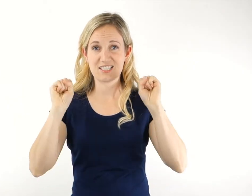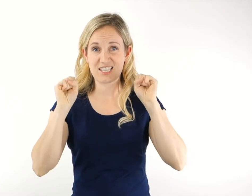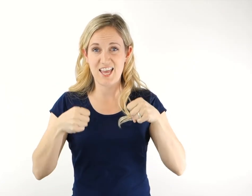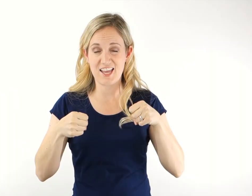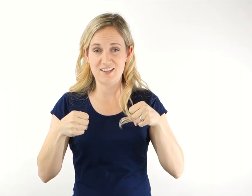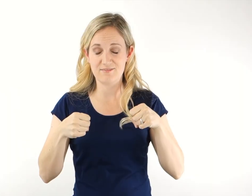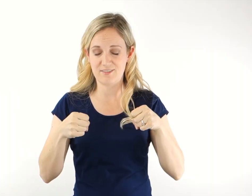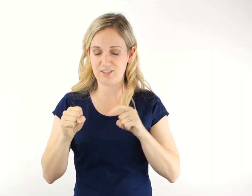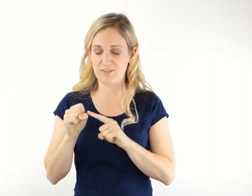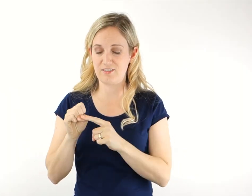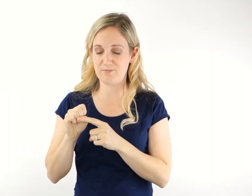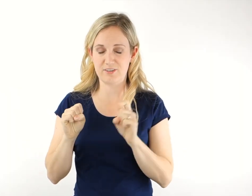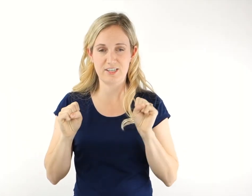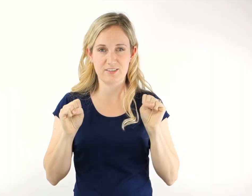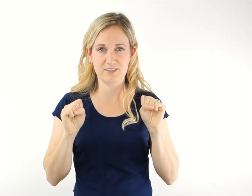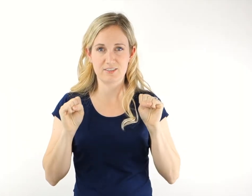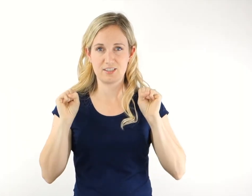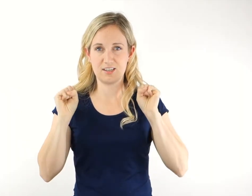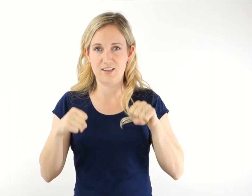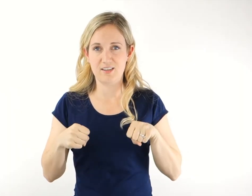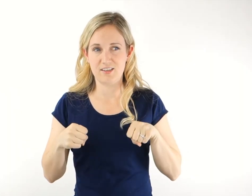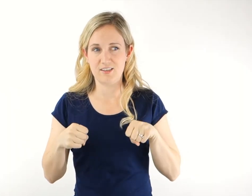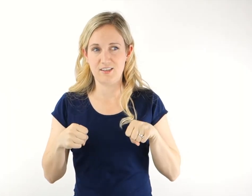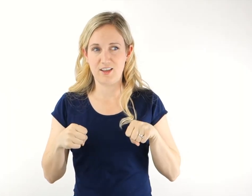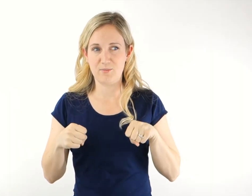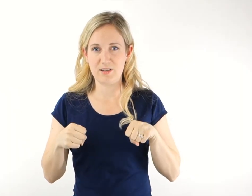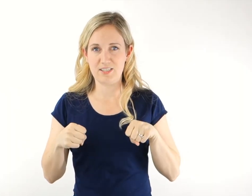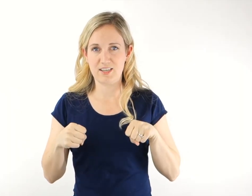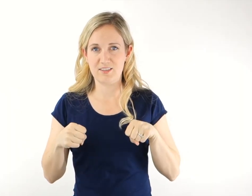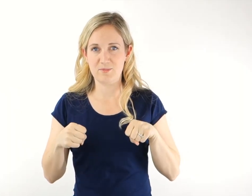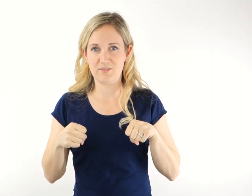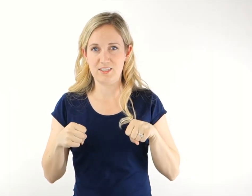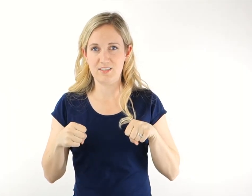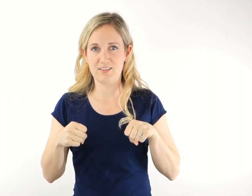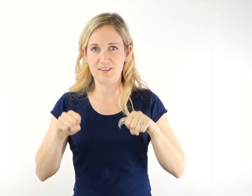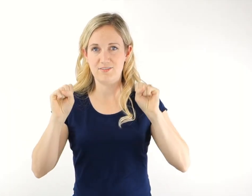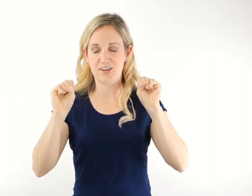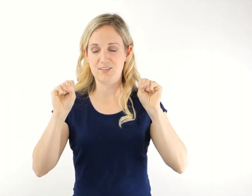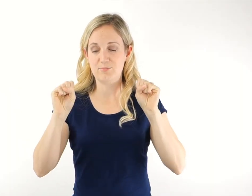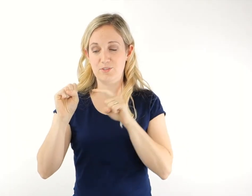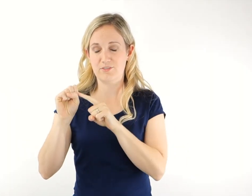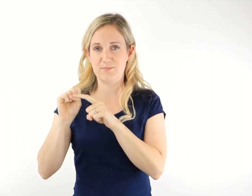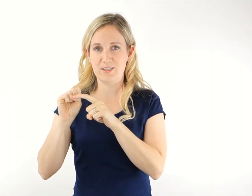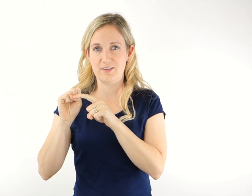is can. Actually, your thumbs are here. I hope I did that in the movie. If not, put your thumbs here.